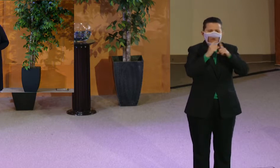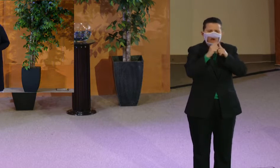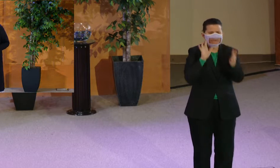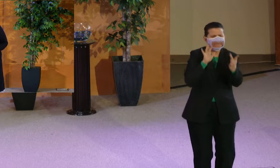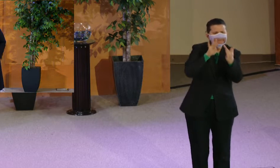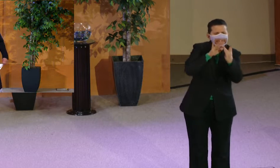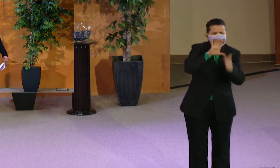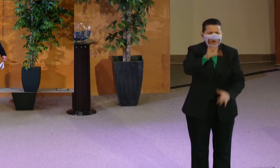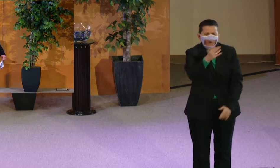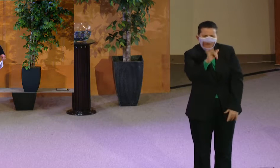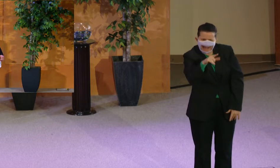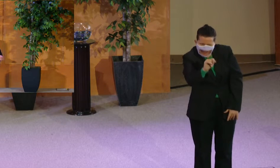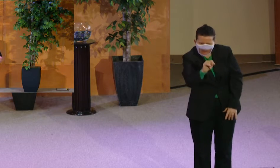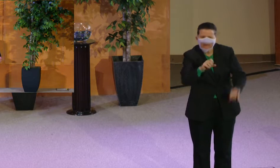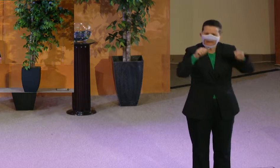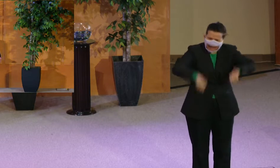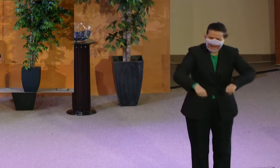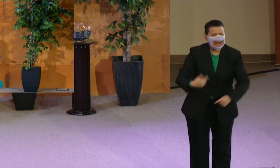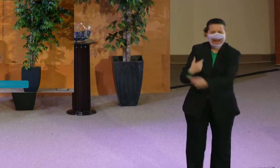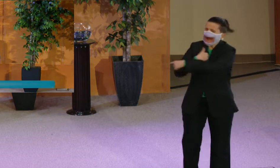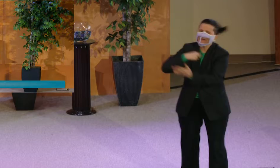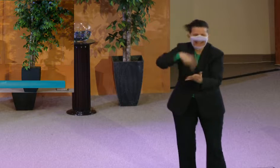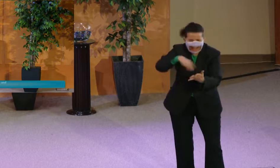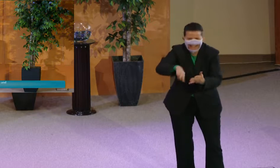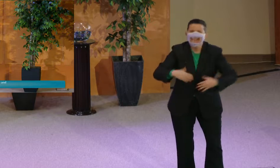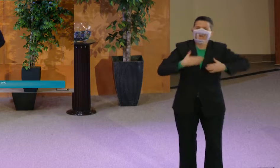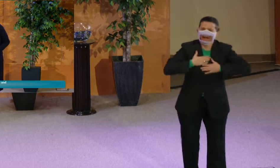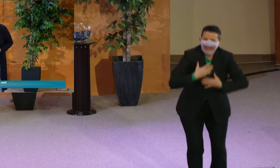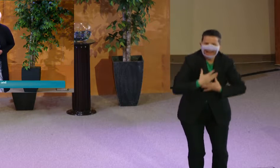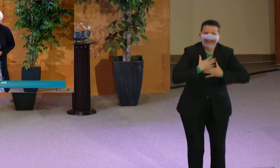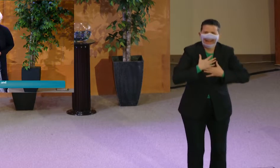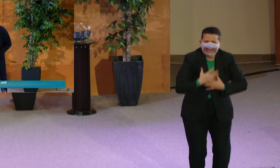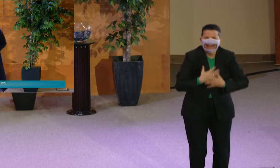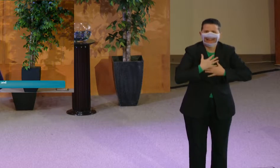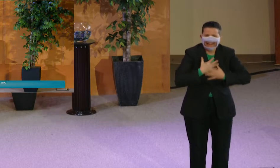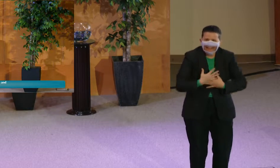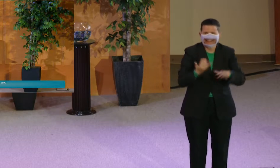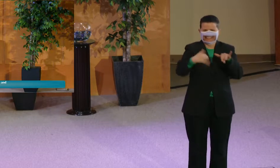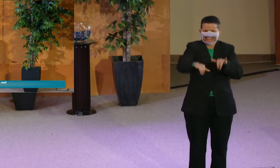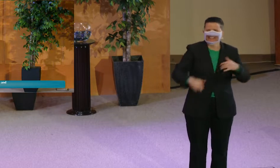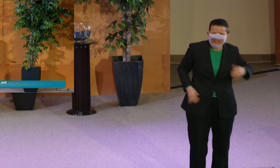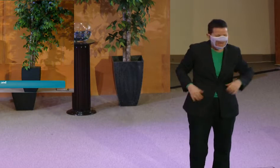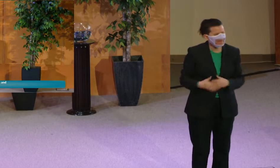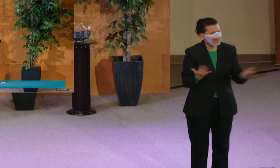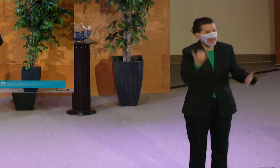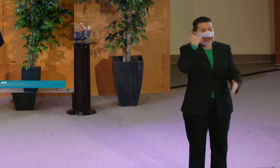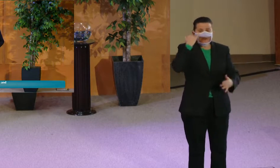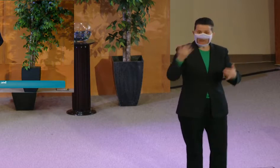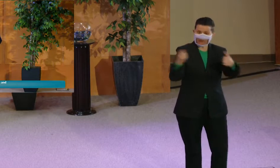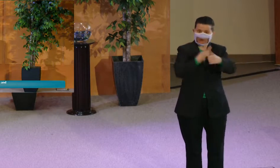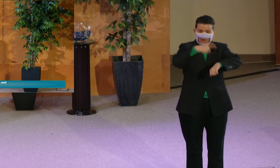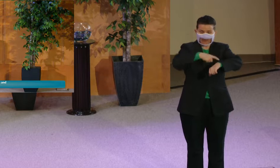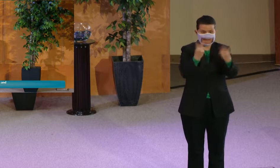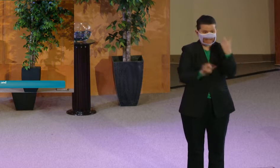to you. I was dancing, a little bit out of breath. And if you're here for the first time,